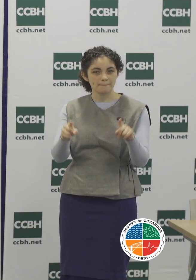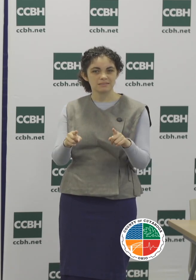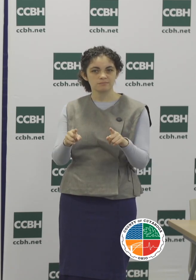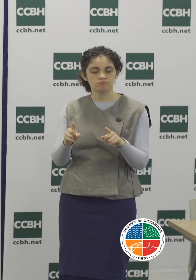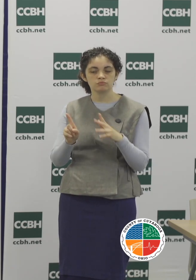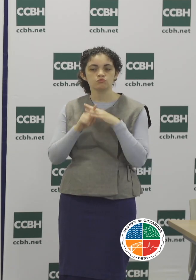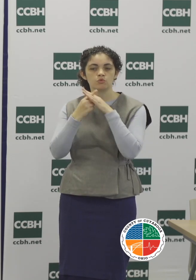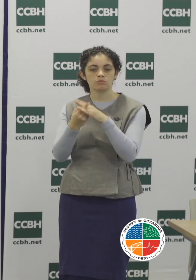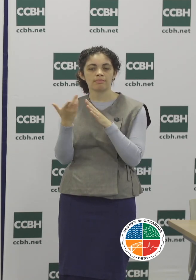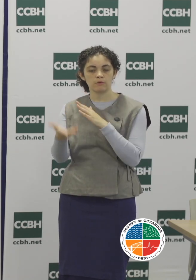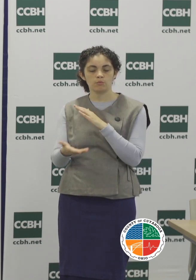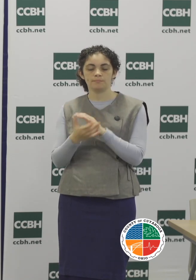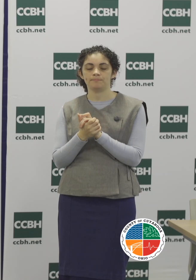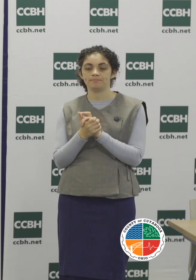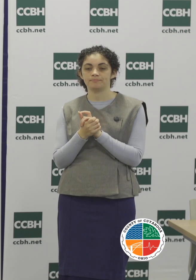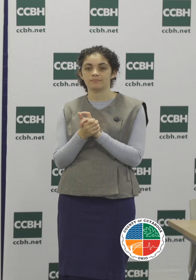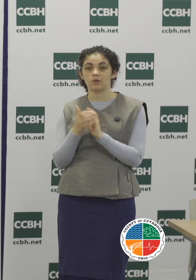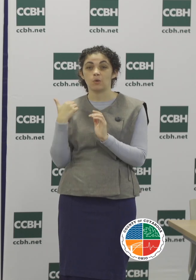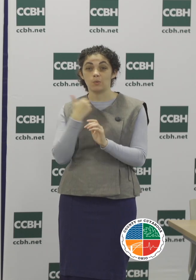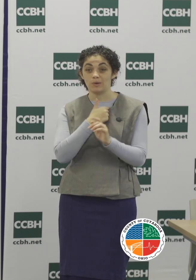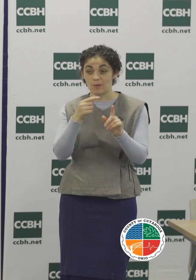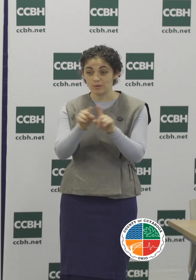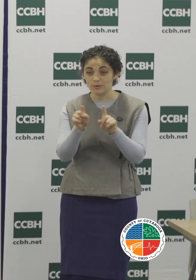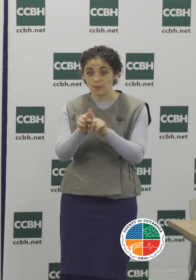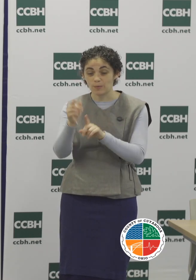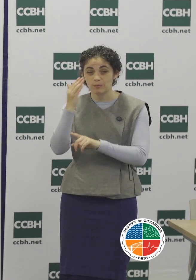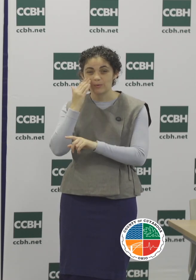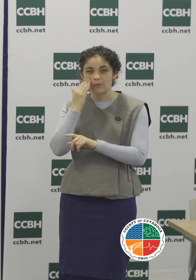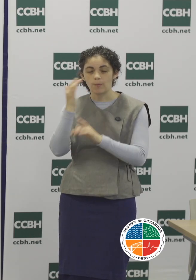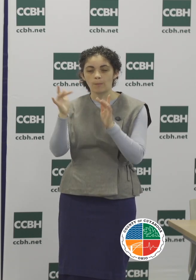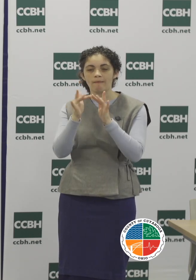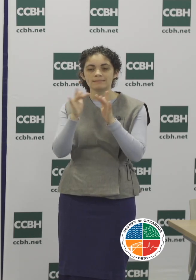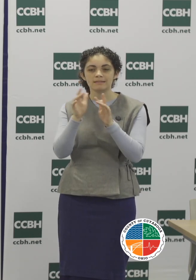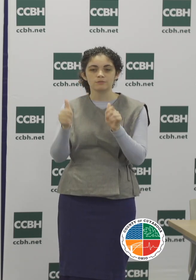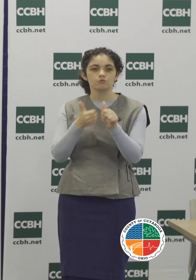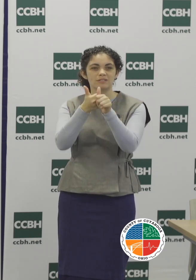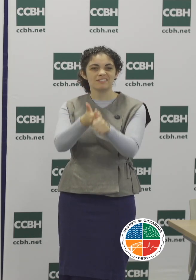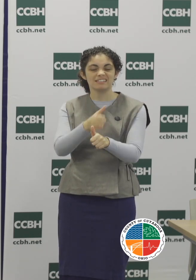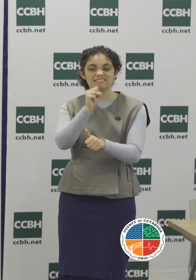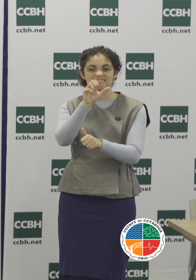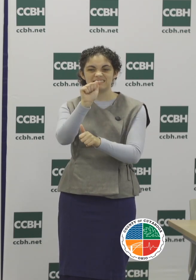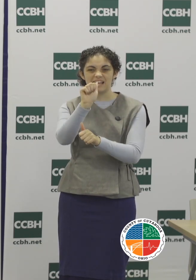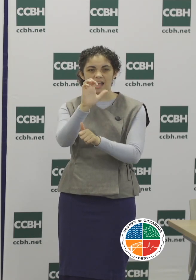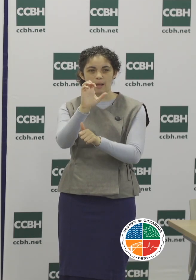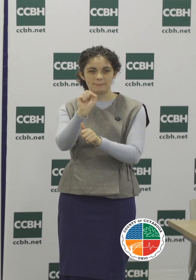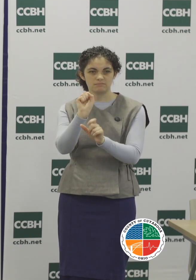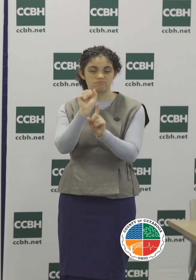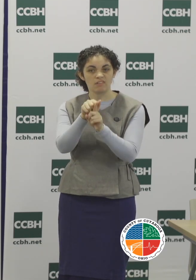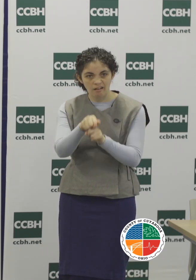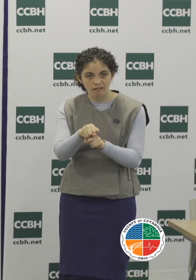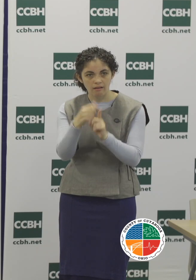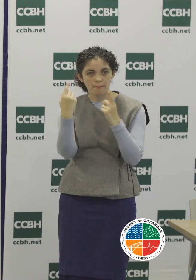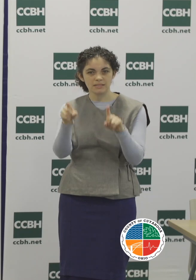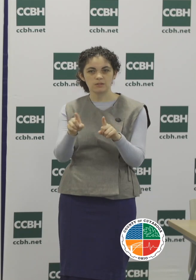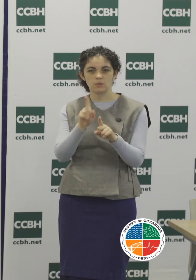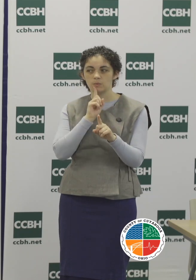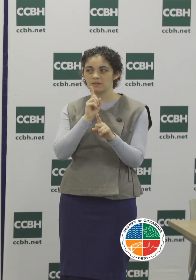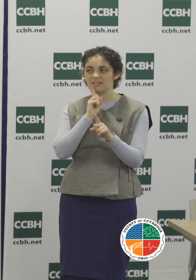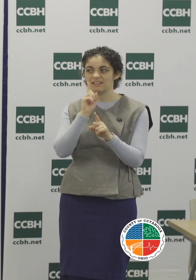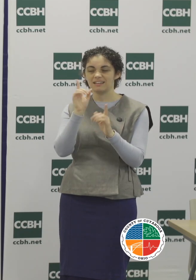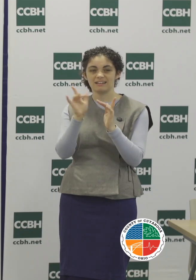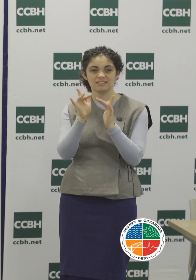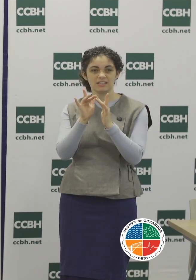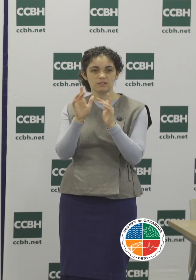begins. So we have also, of course, heard about contact tracing scams, and honestly, it has made contact